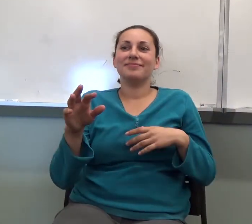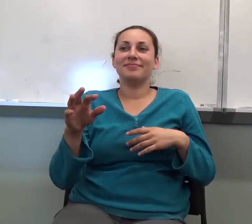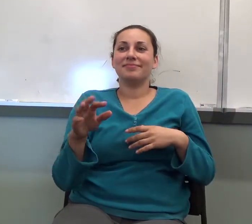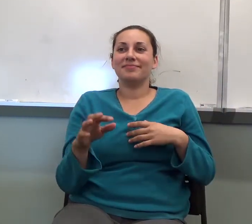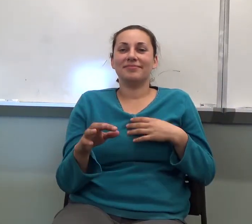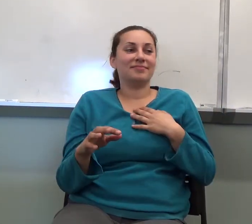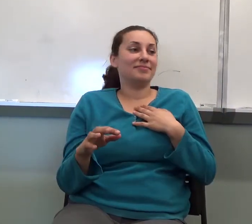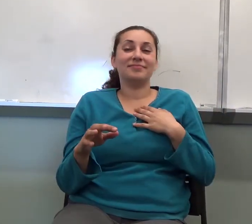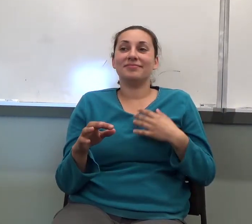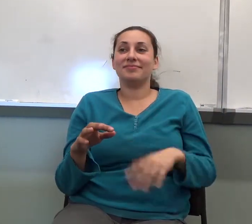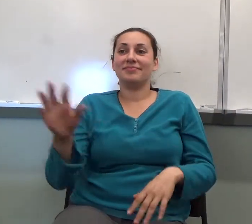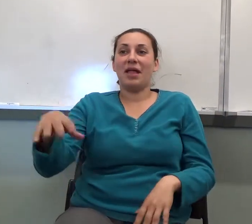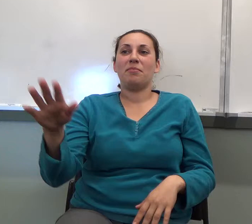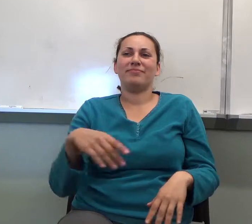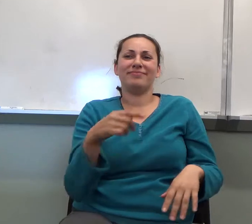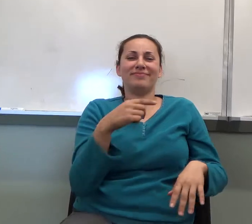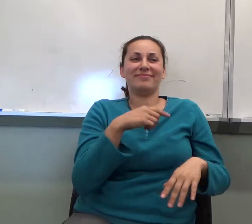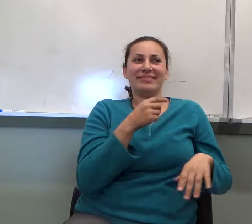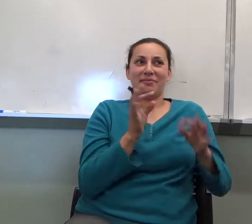How many milliliters is this?